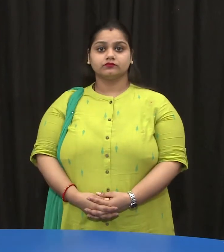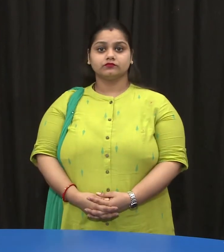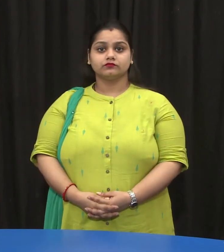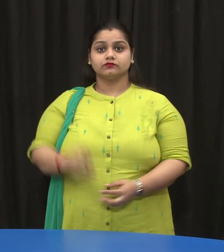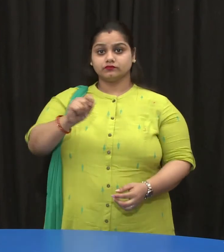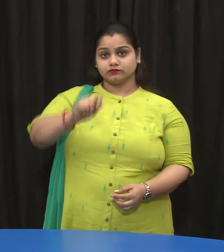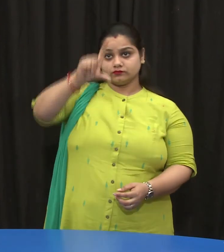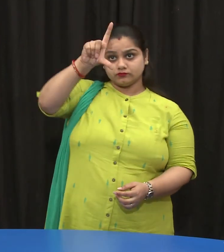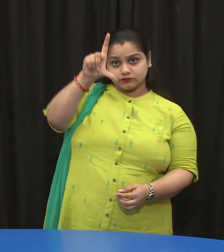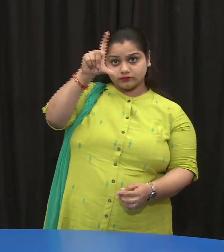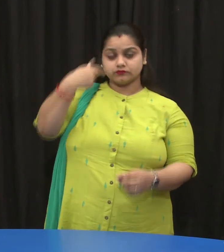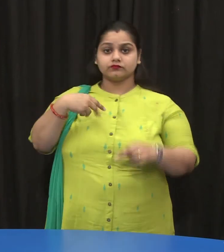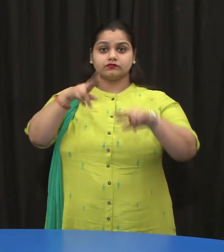increased font size,